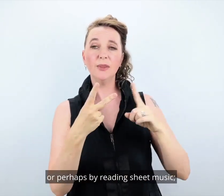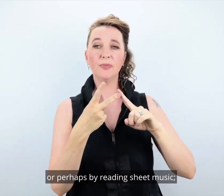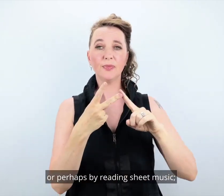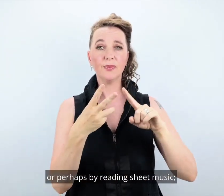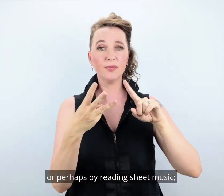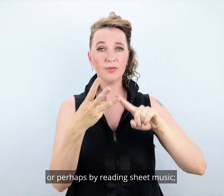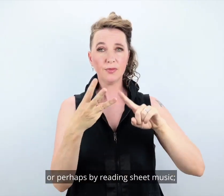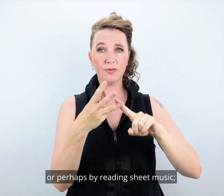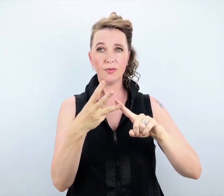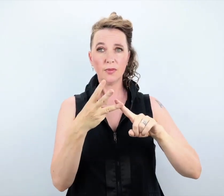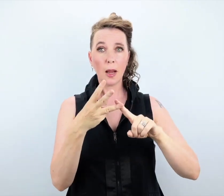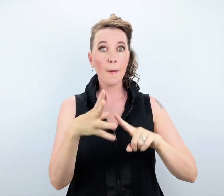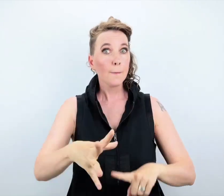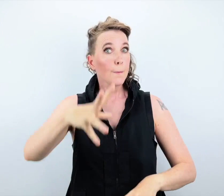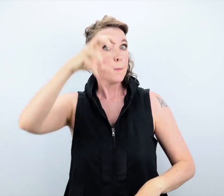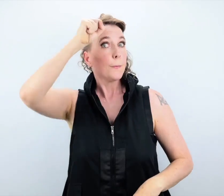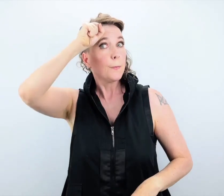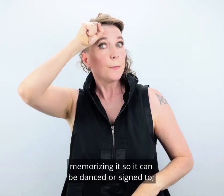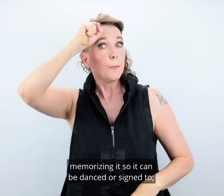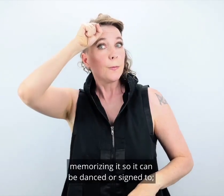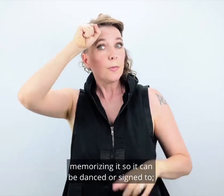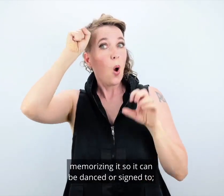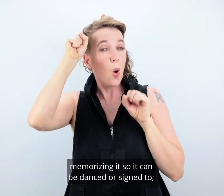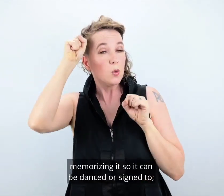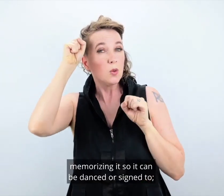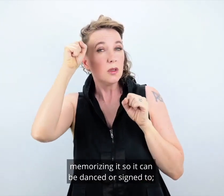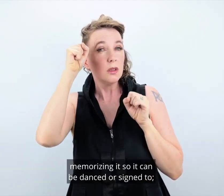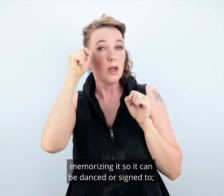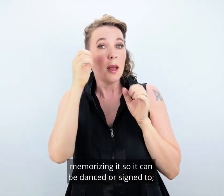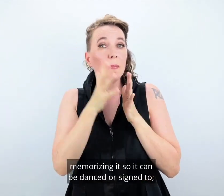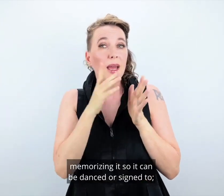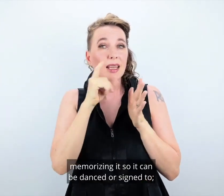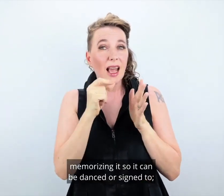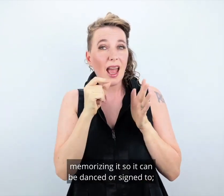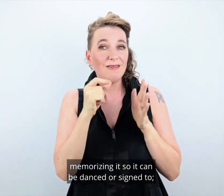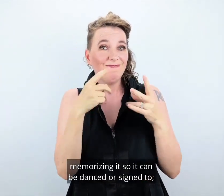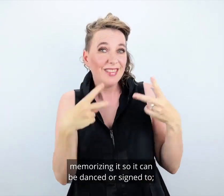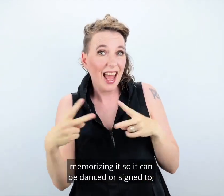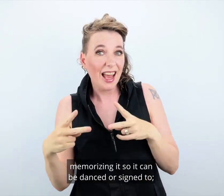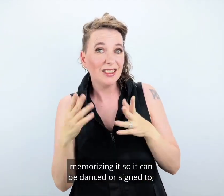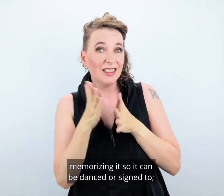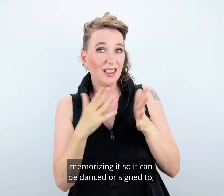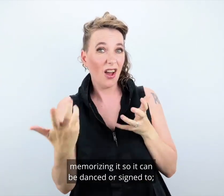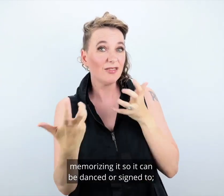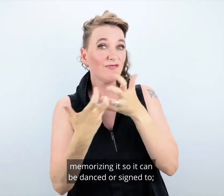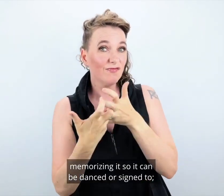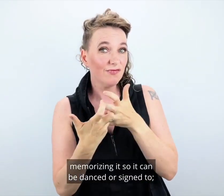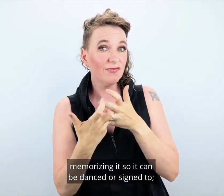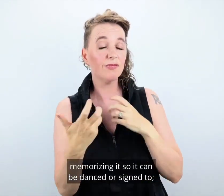sheet music, memorising it, so it can be danced or signed to.